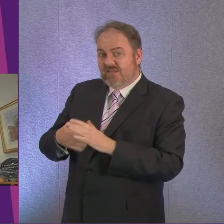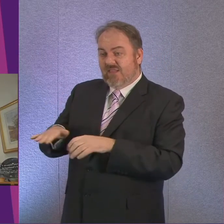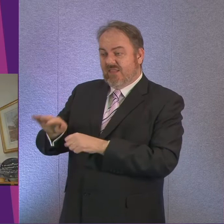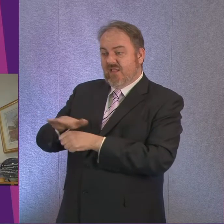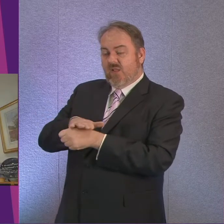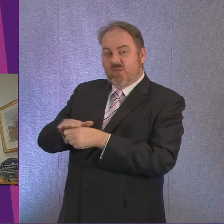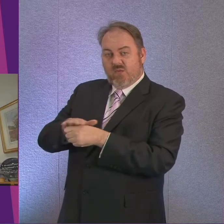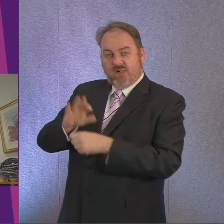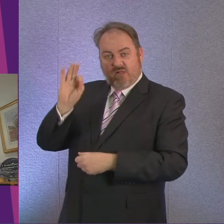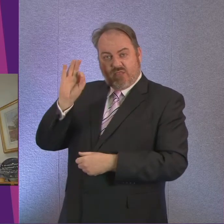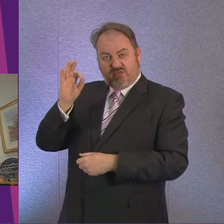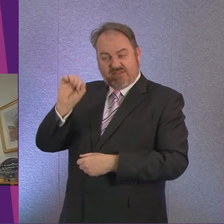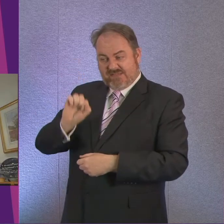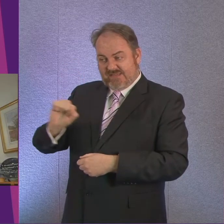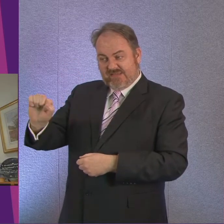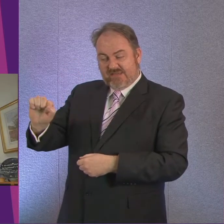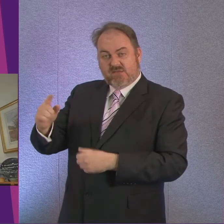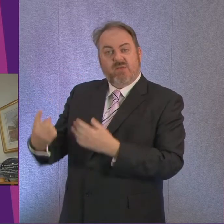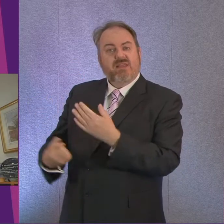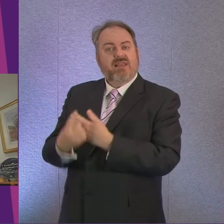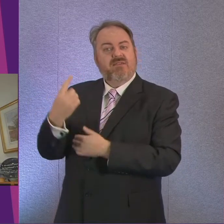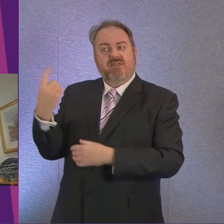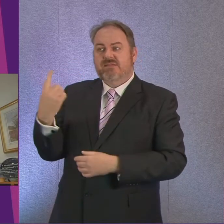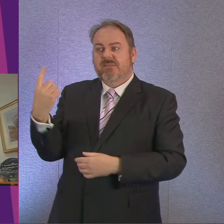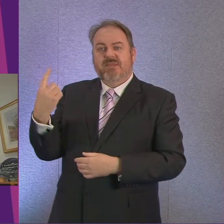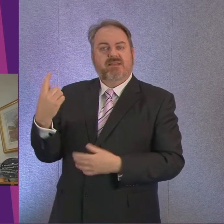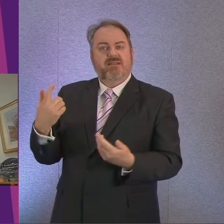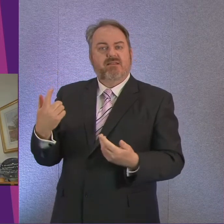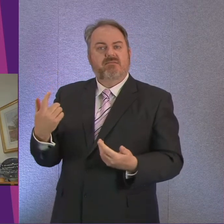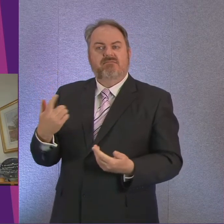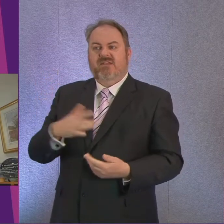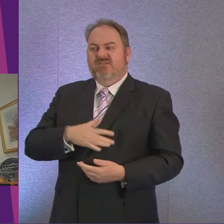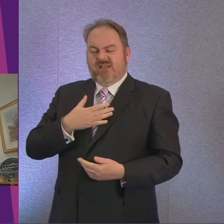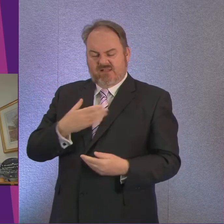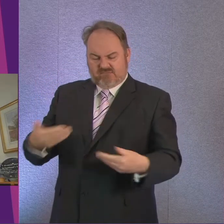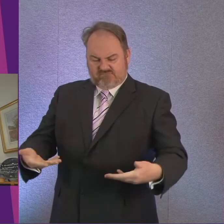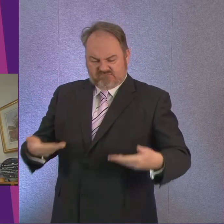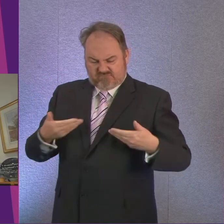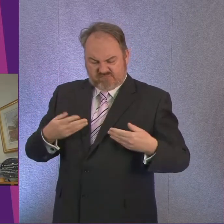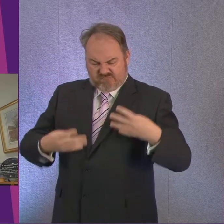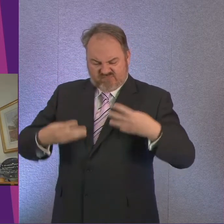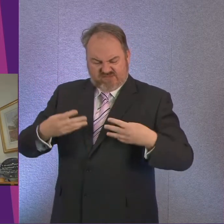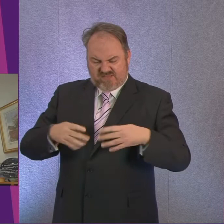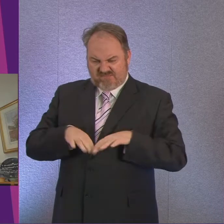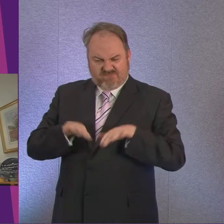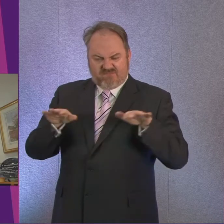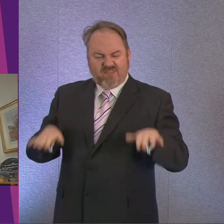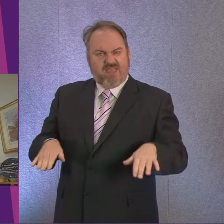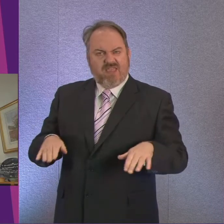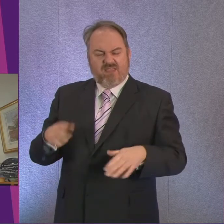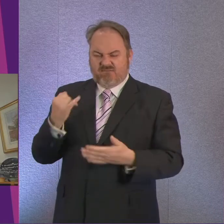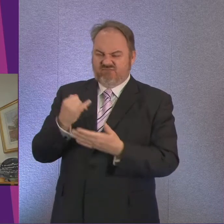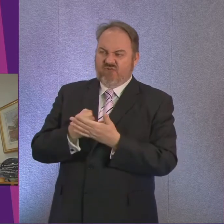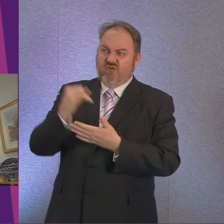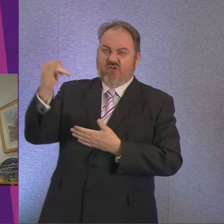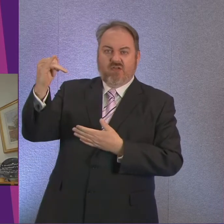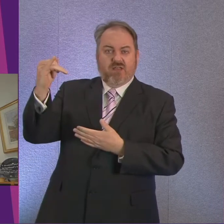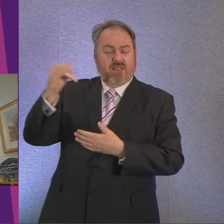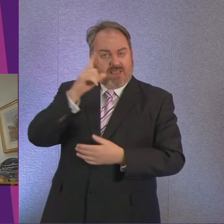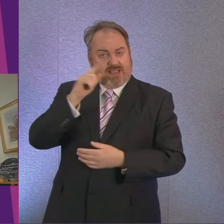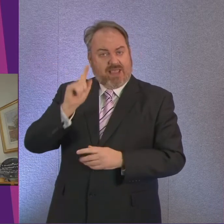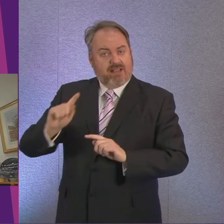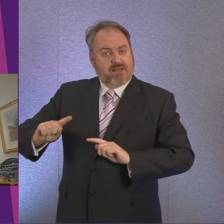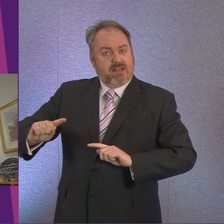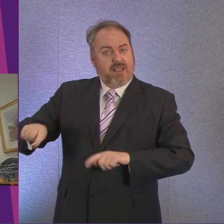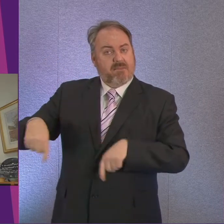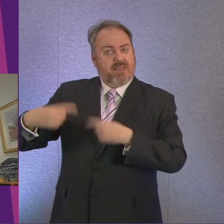the question of the appeal that Mr. Whiteman has raised, any pupil will be able to appeal the